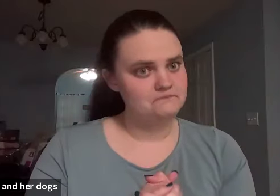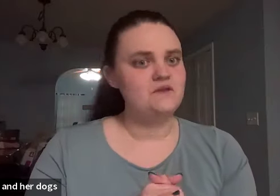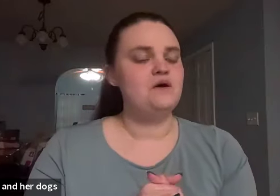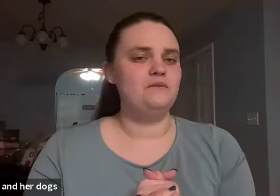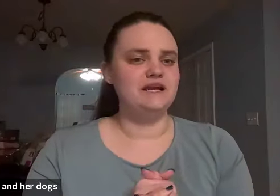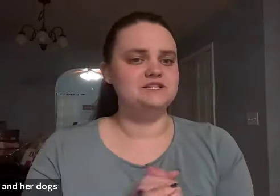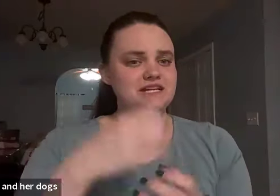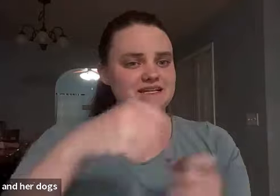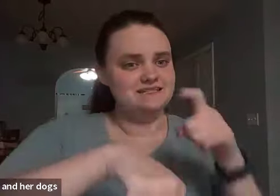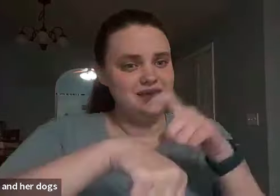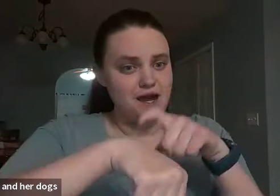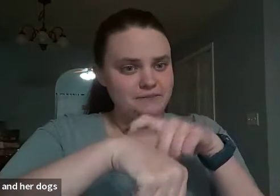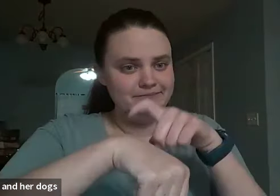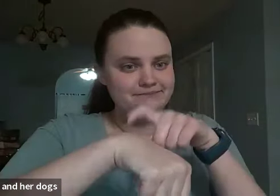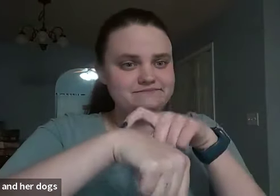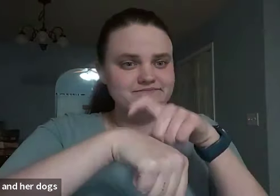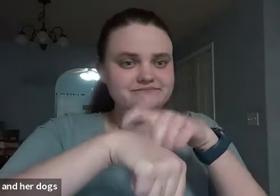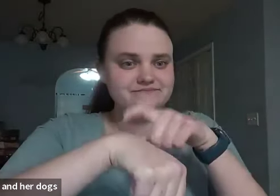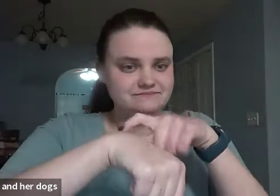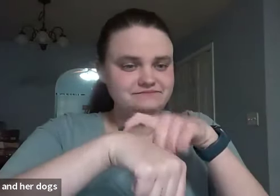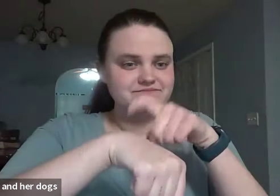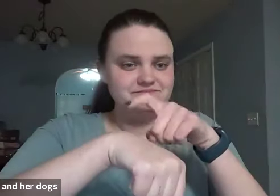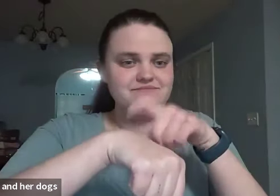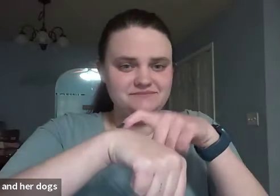time, which is time.